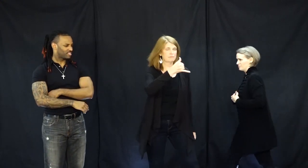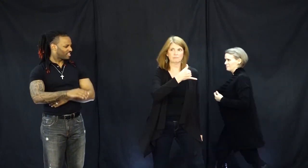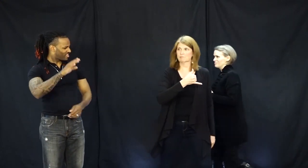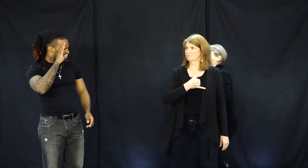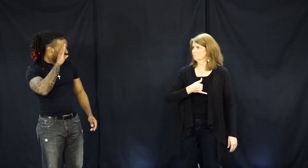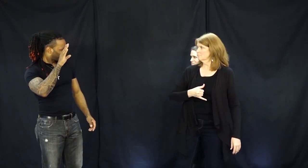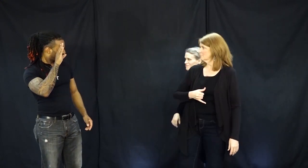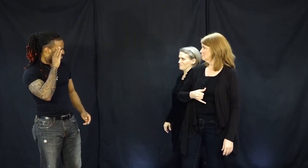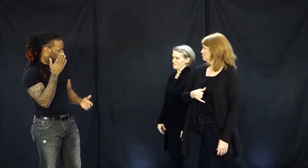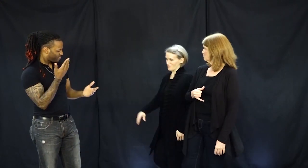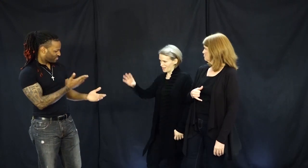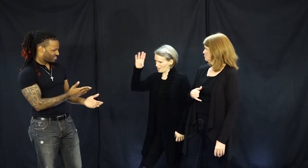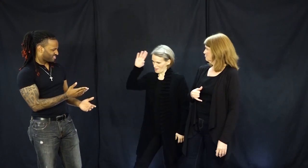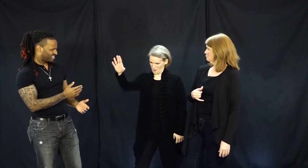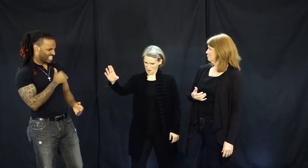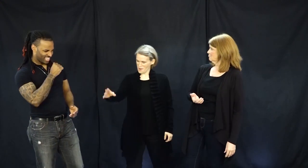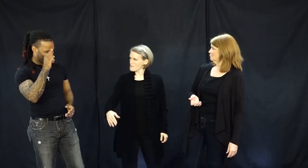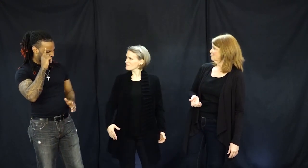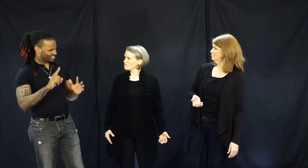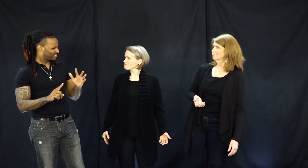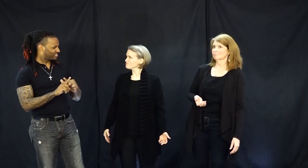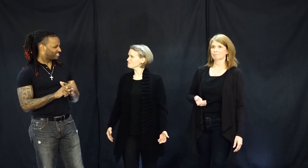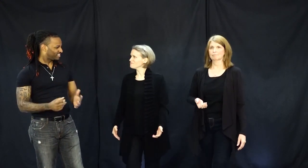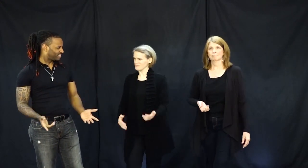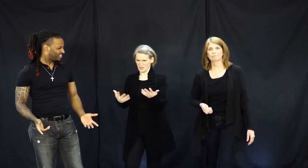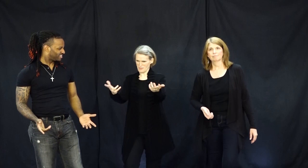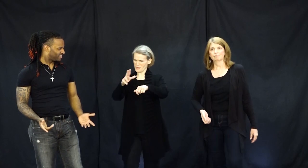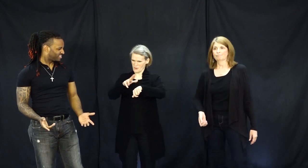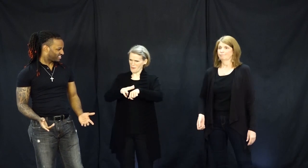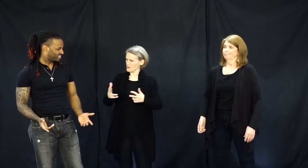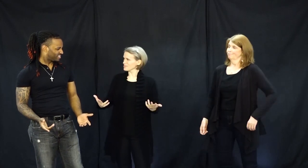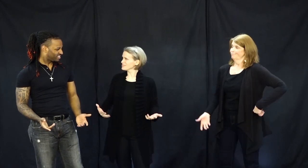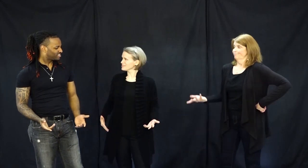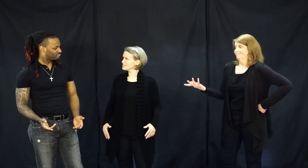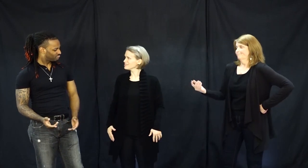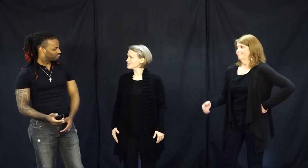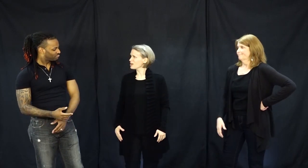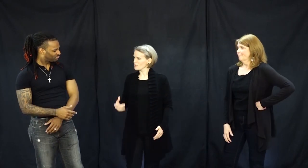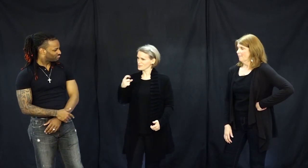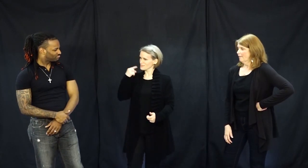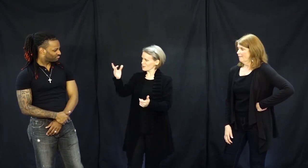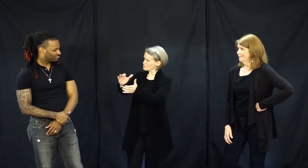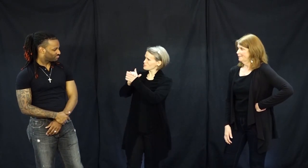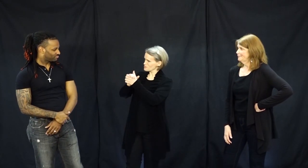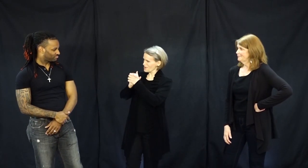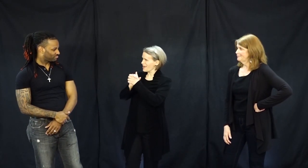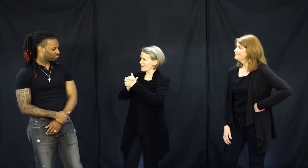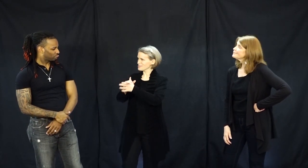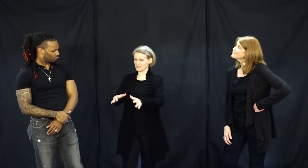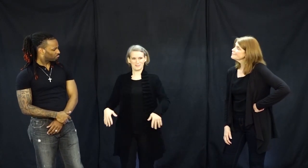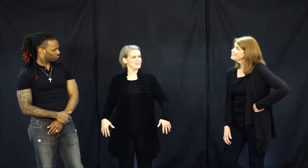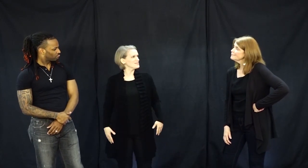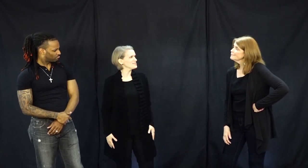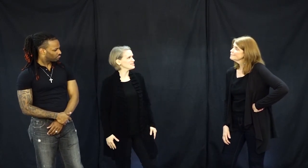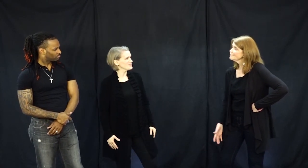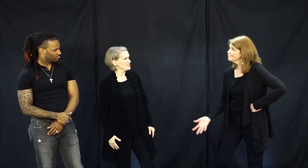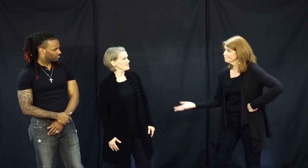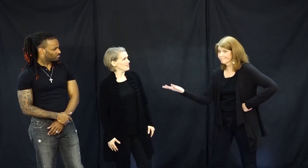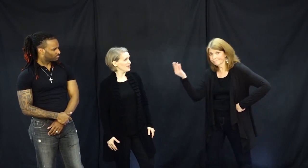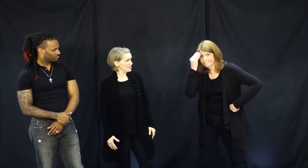Burr, Sir, I didn't think that you would make it. to be sure, I came to say congratulations. Spit a verse, Burr. I see the whole gang is